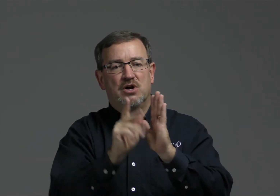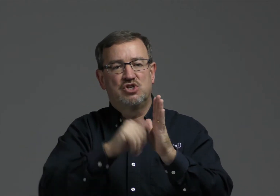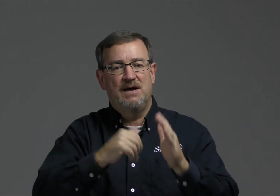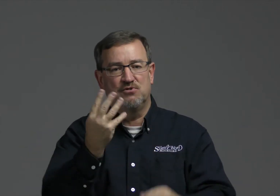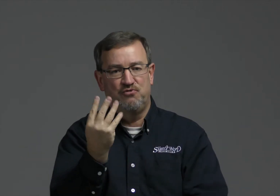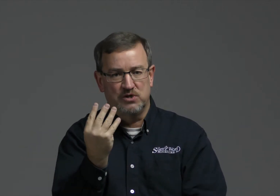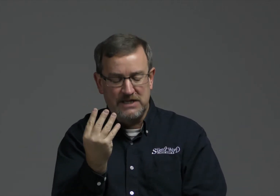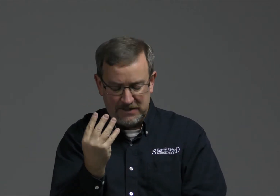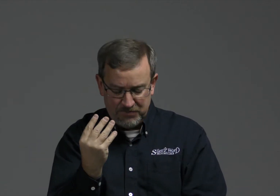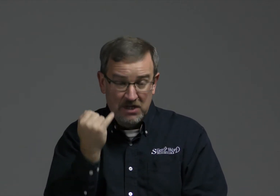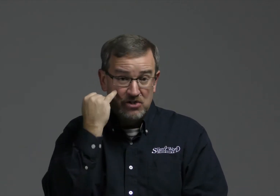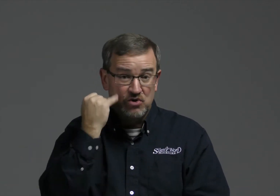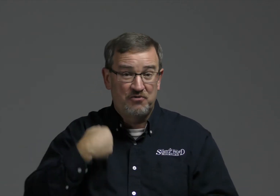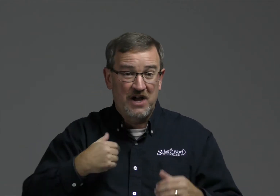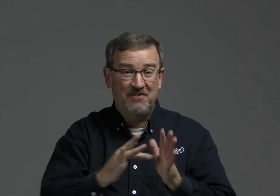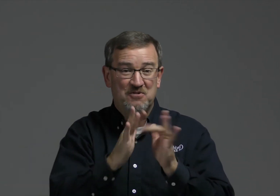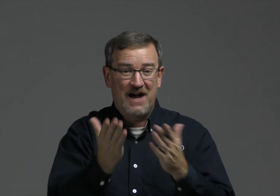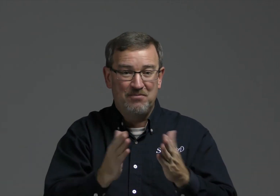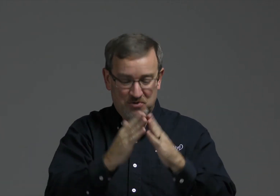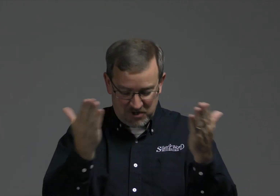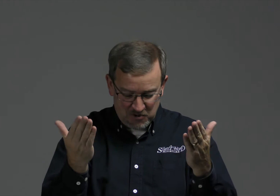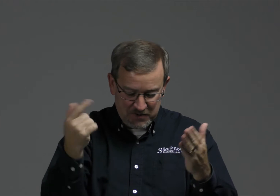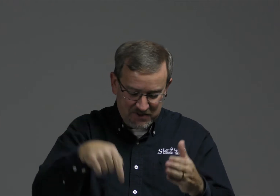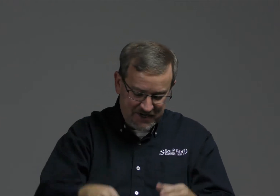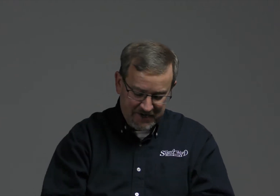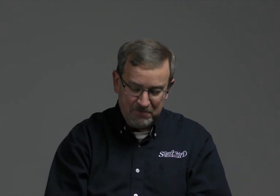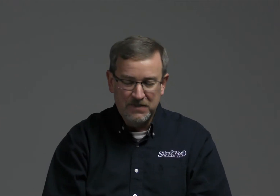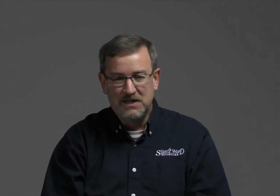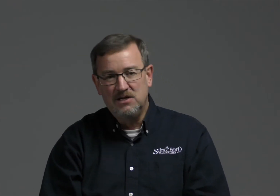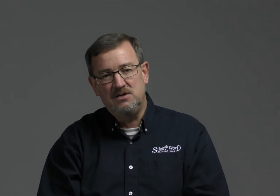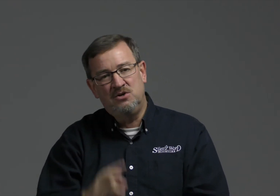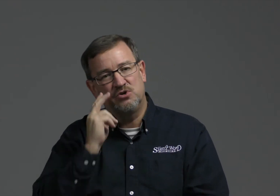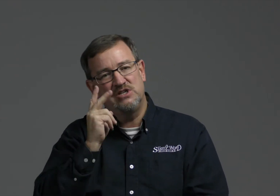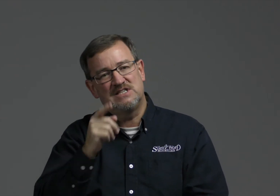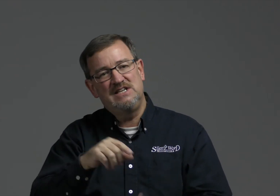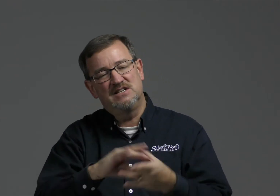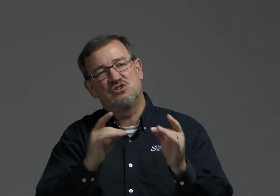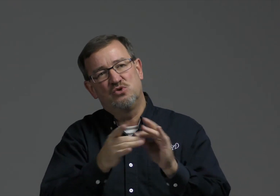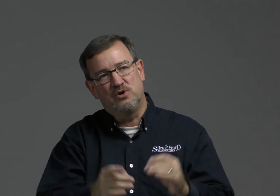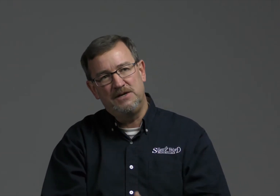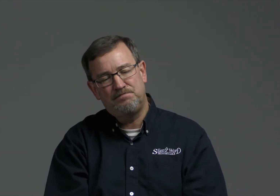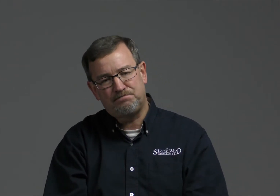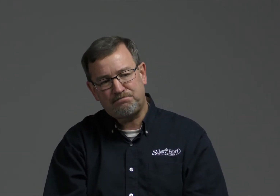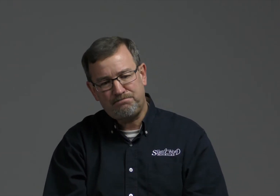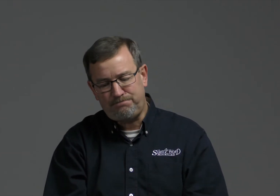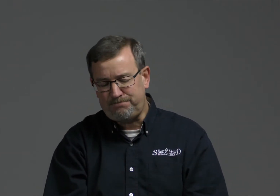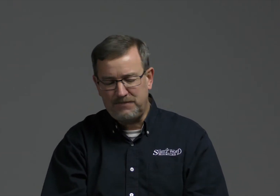Mark chapter 14. So if you have your Bible, you want to open it there. We're going to see this story.